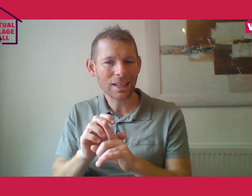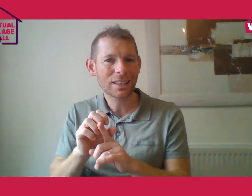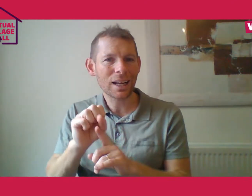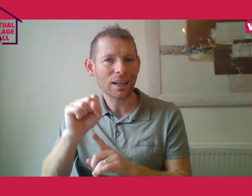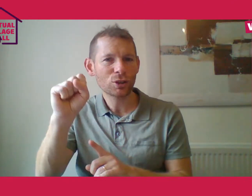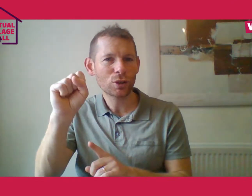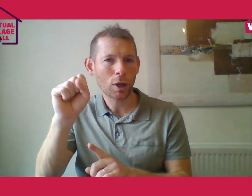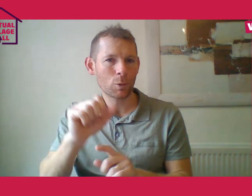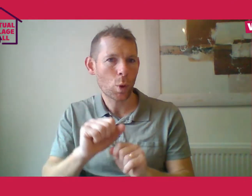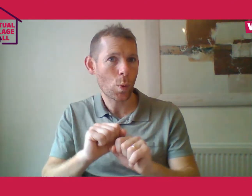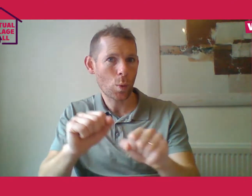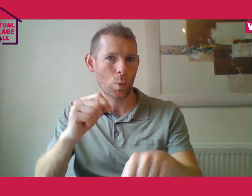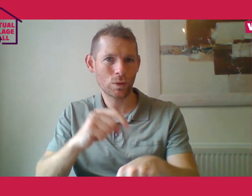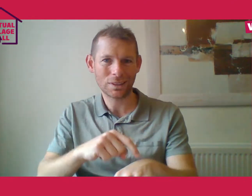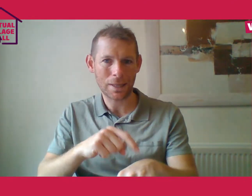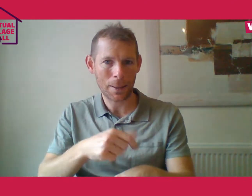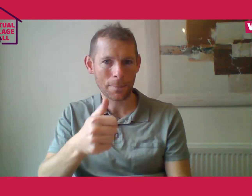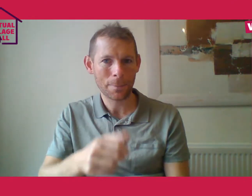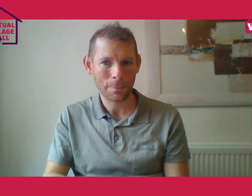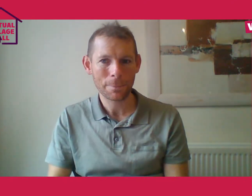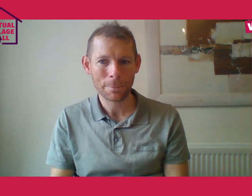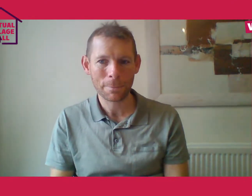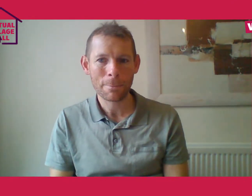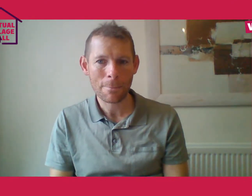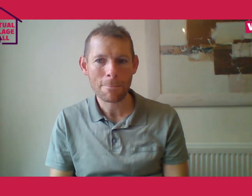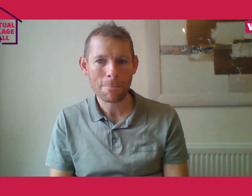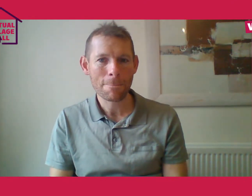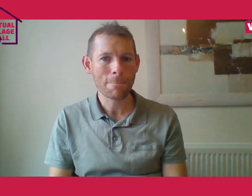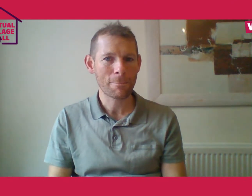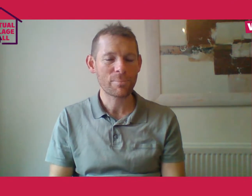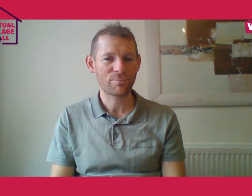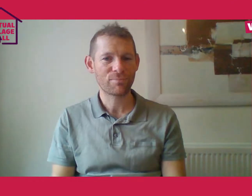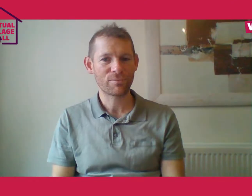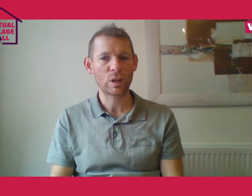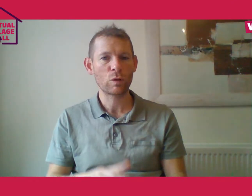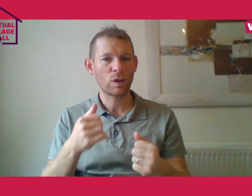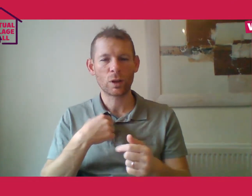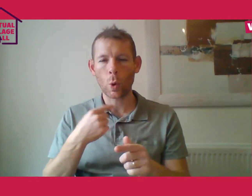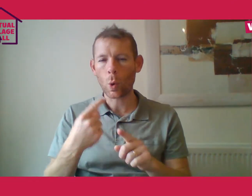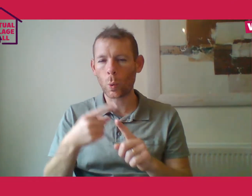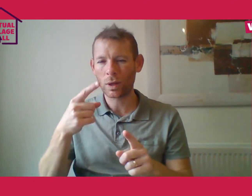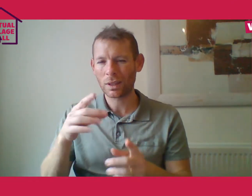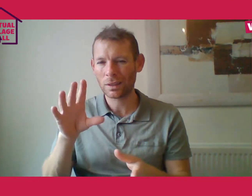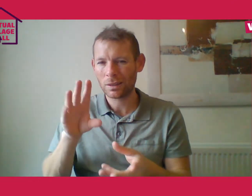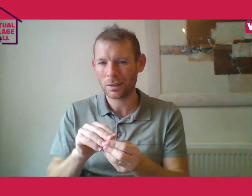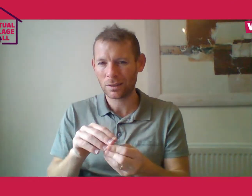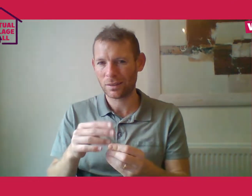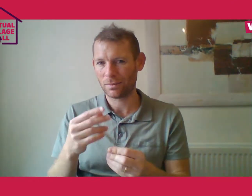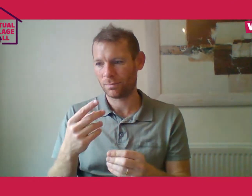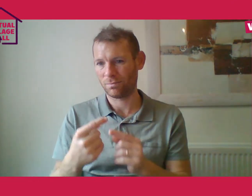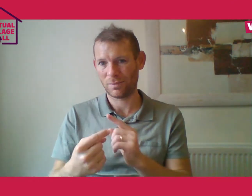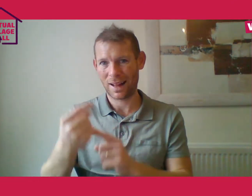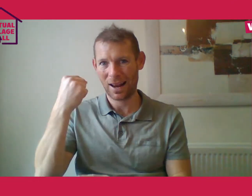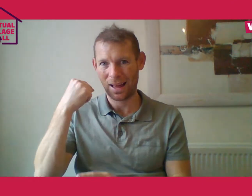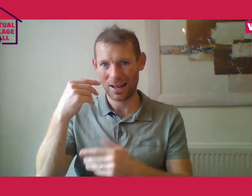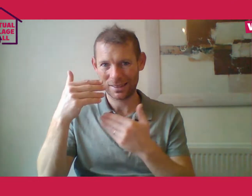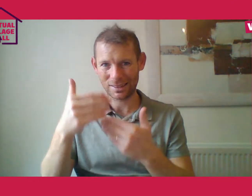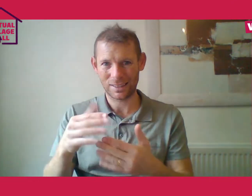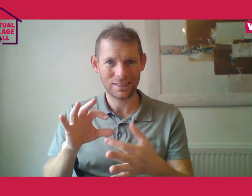did the alphabet. So you can catch up in your own time and refresh yourselves on those signs.